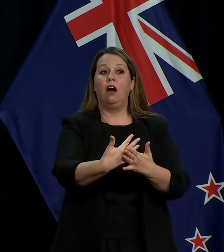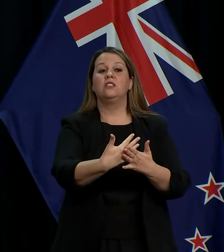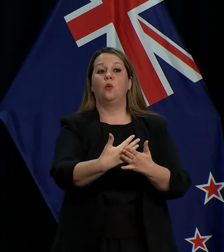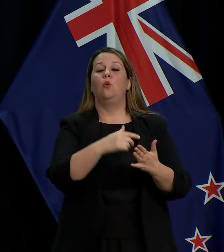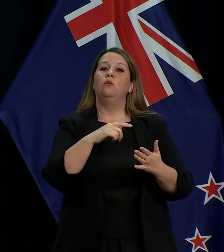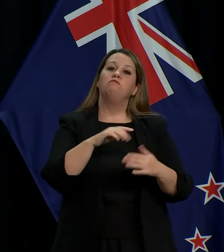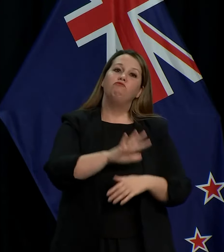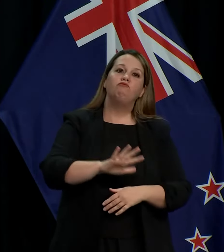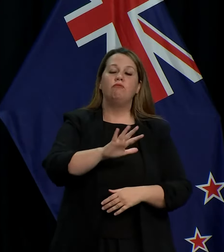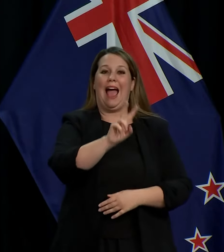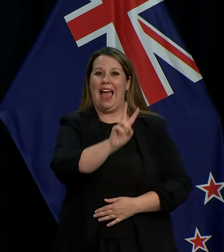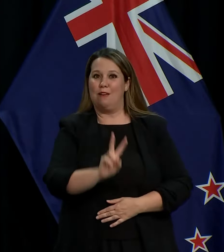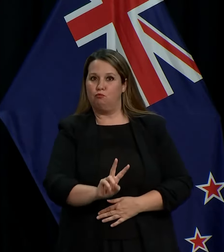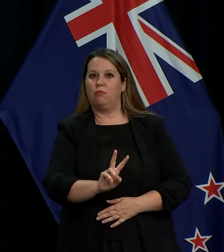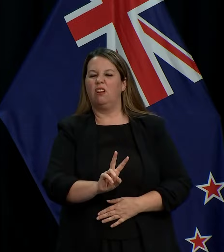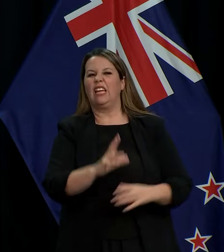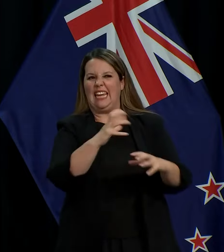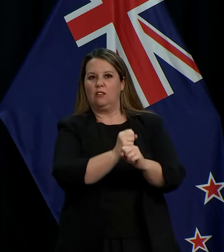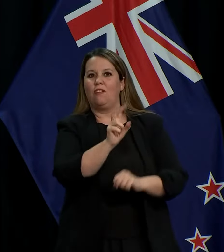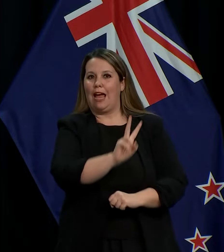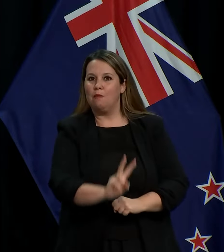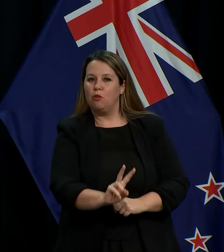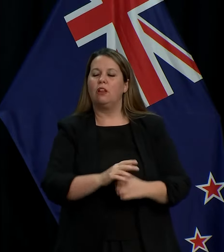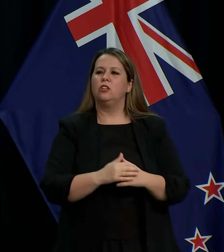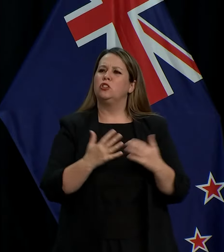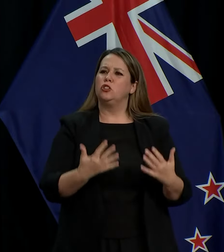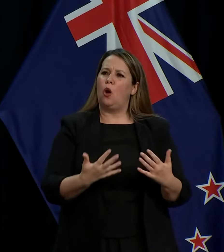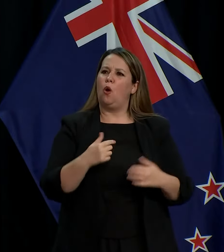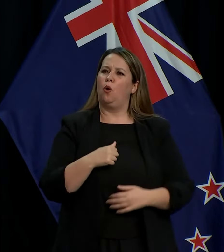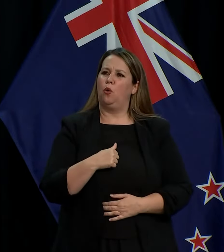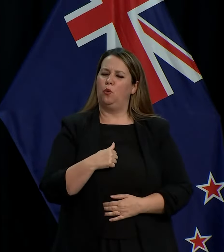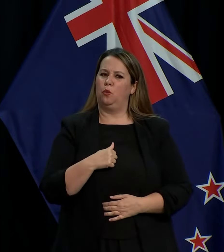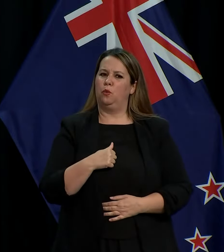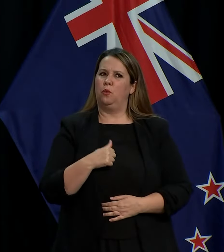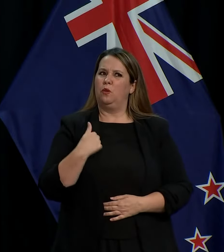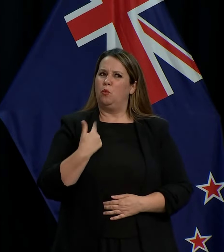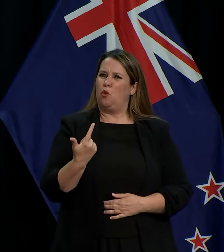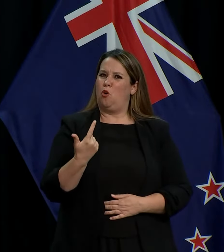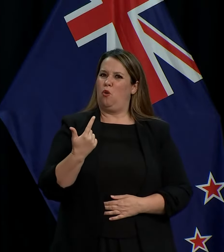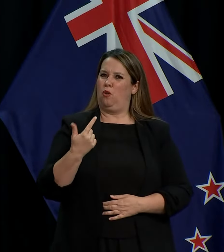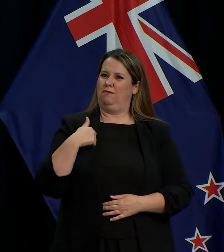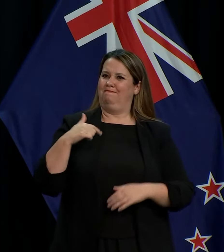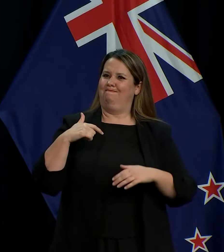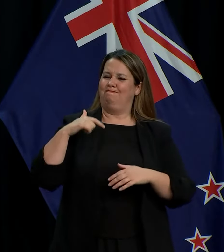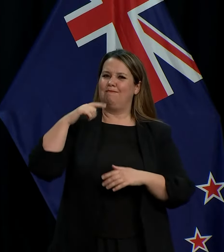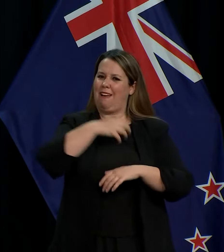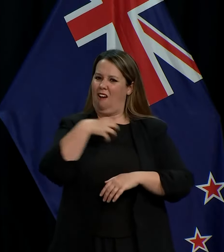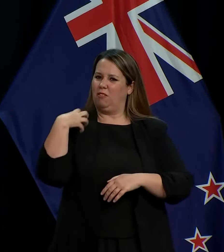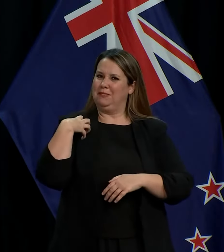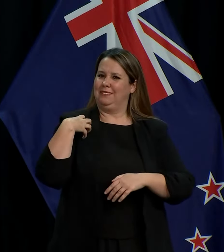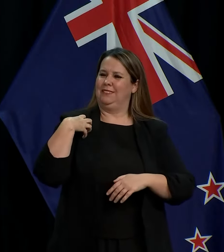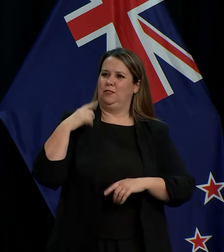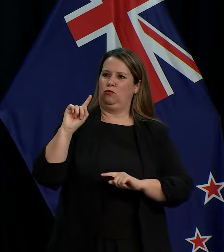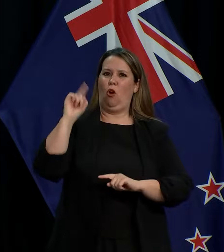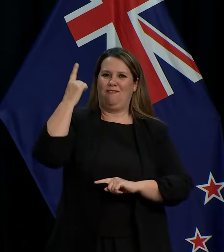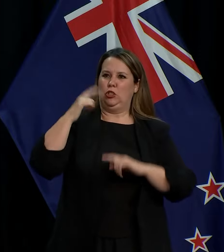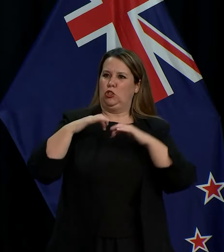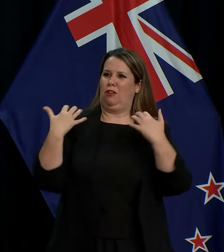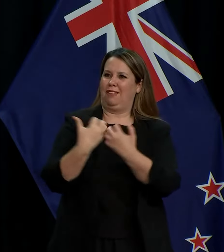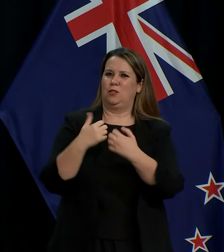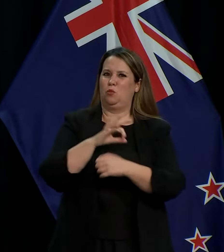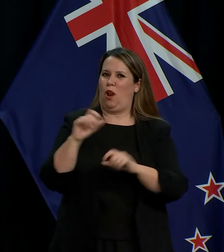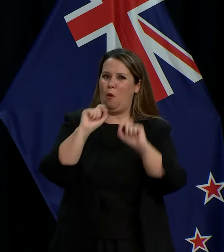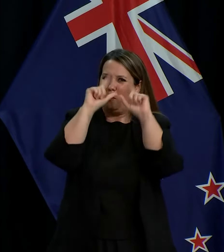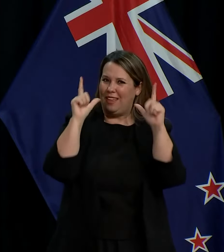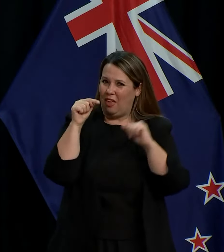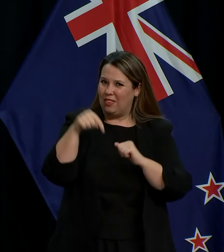is it taking so long? Were officials not aware that this was in the mix and they're just... Well, it's much more complex, Ruck, and we even spoke to that at the